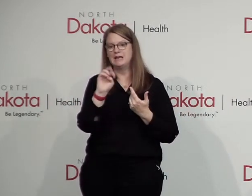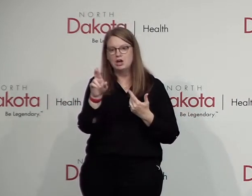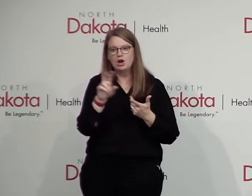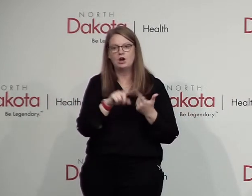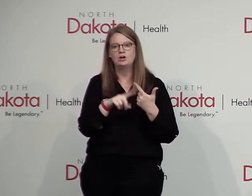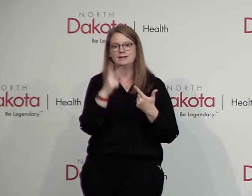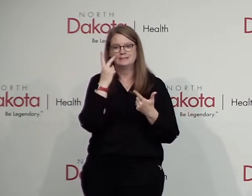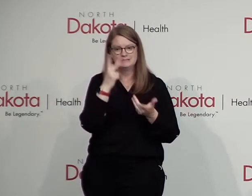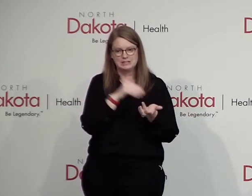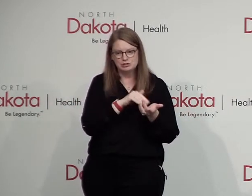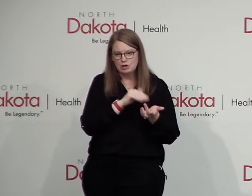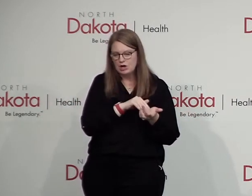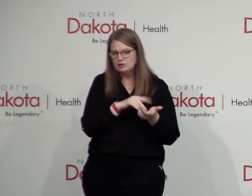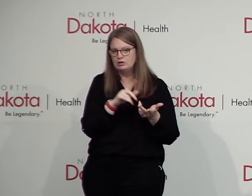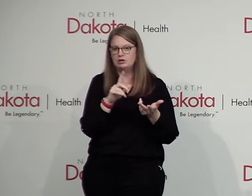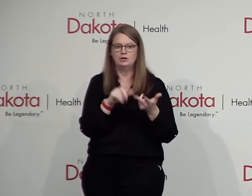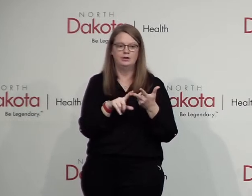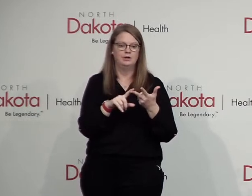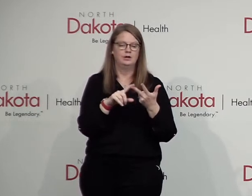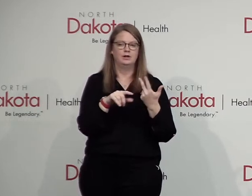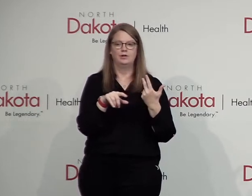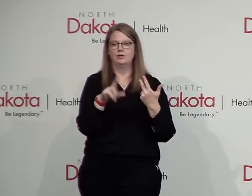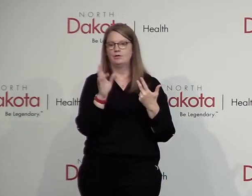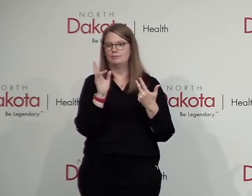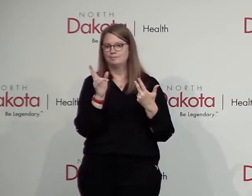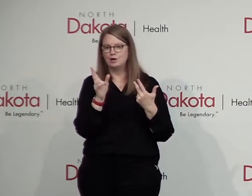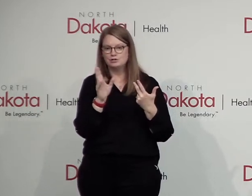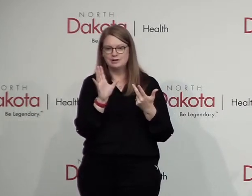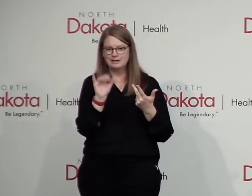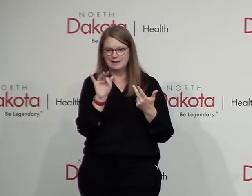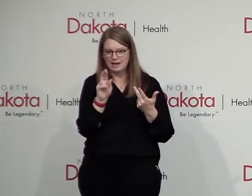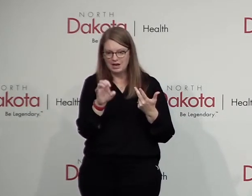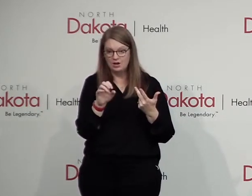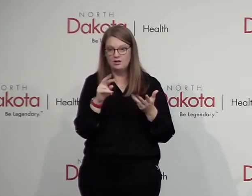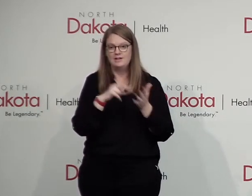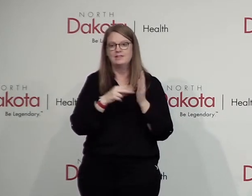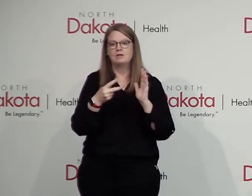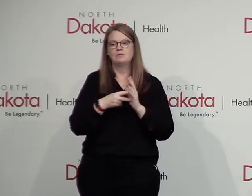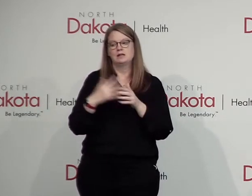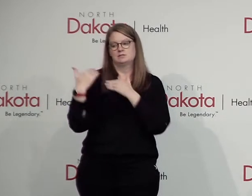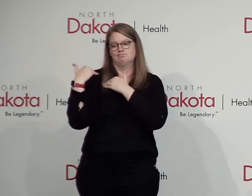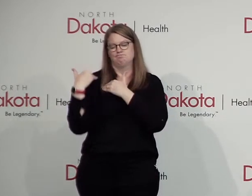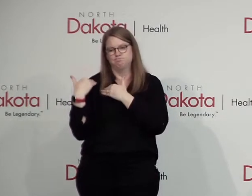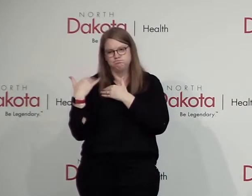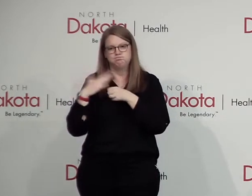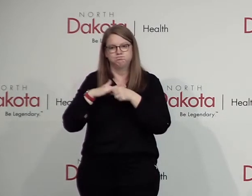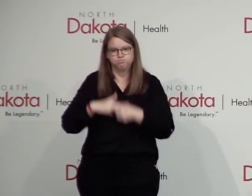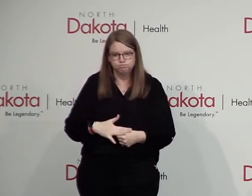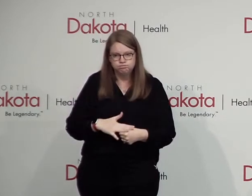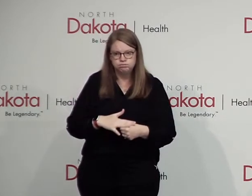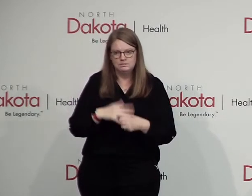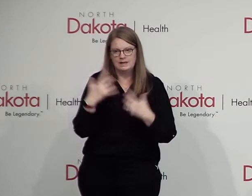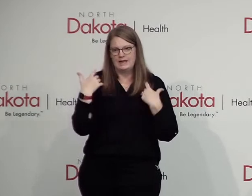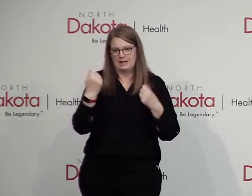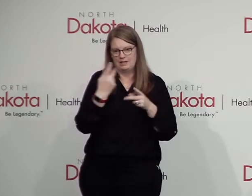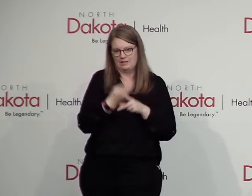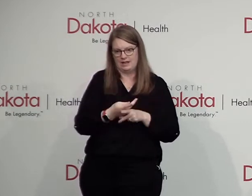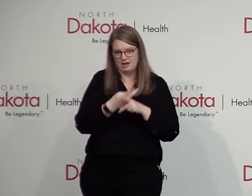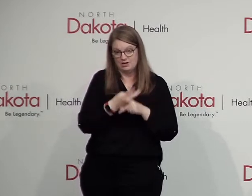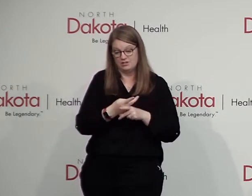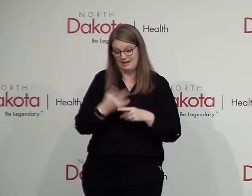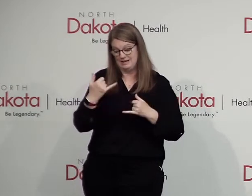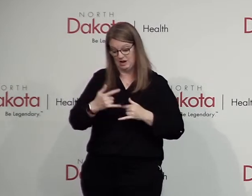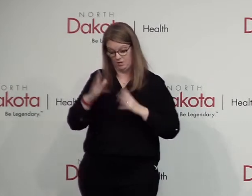ER, see your doctor or pediatrician. And that's going to tax our healthcare system that's already heavily focused on caring for